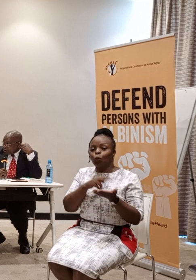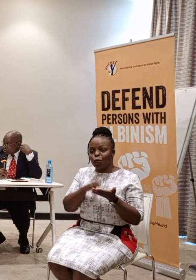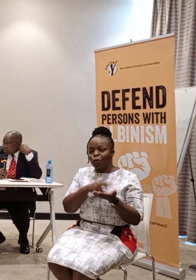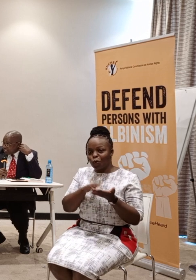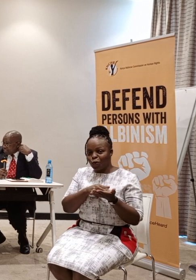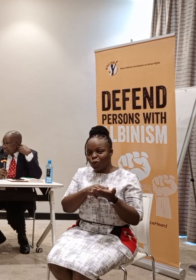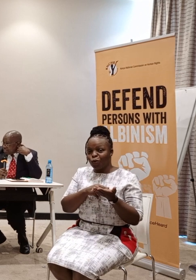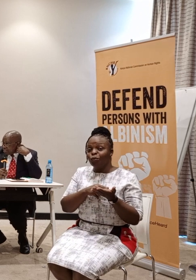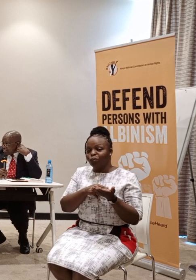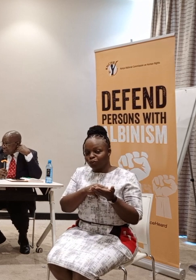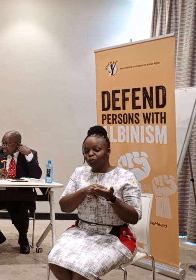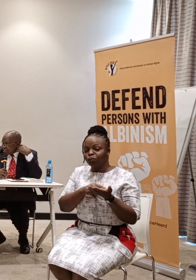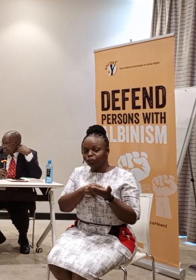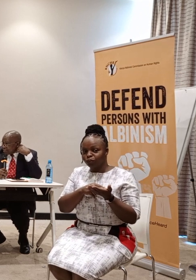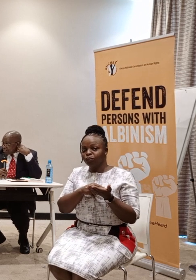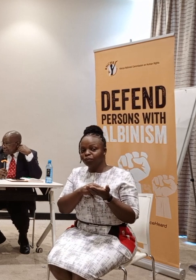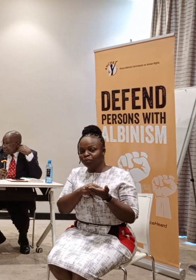or Omosota.